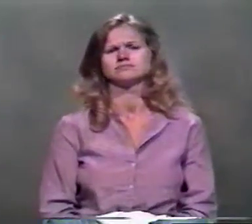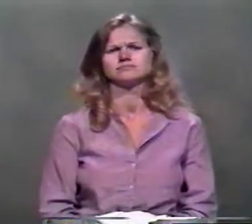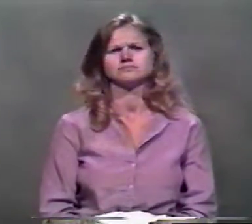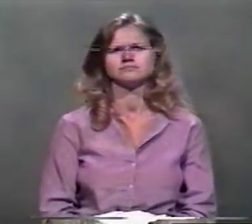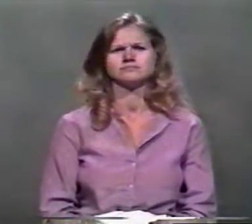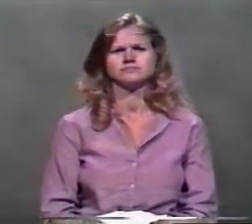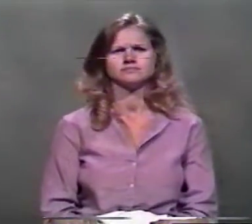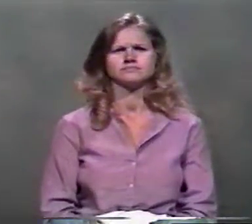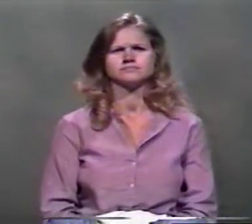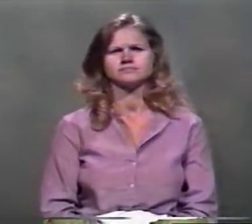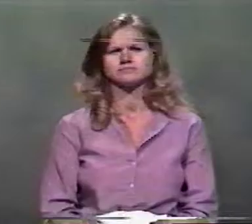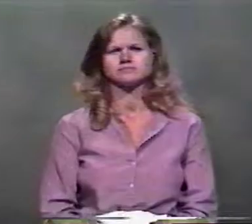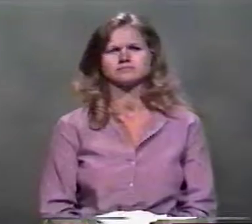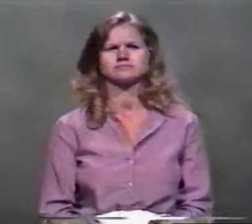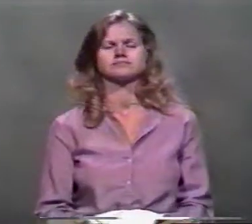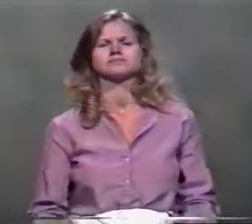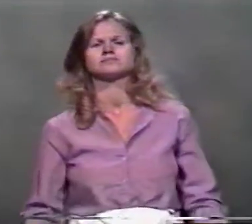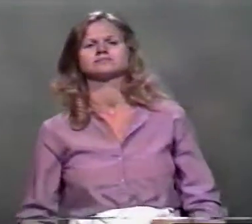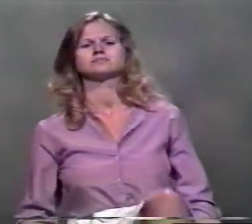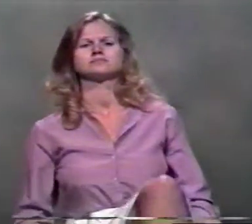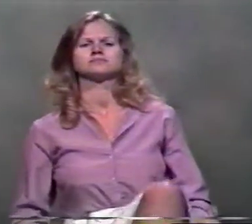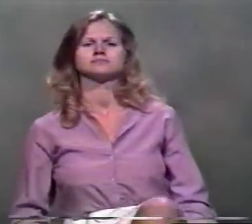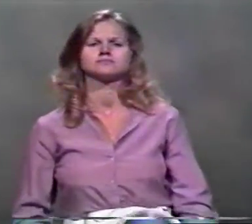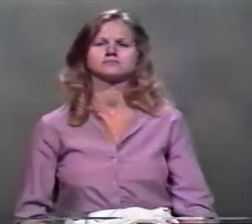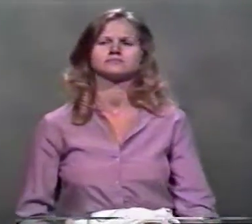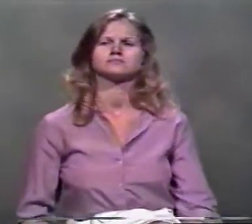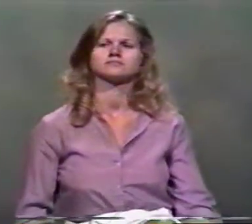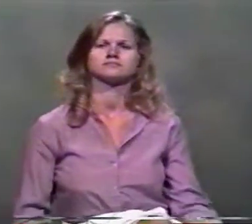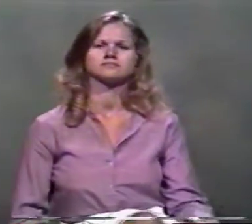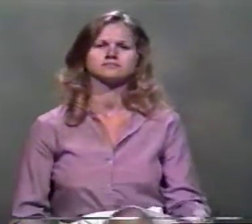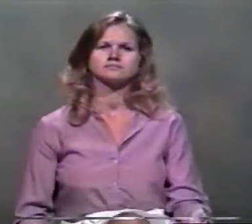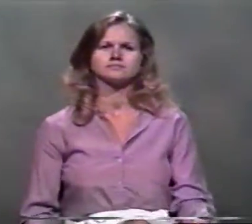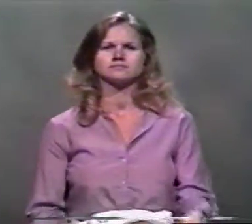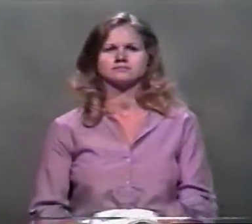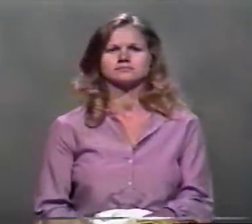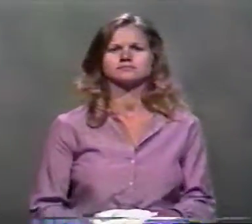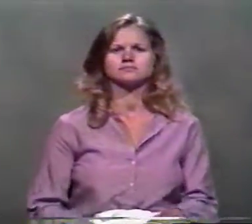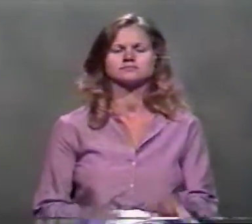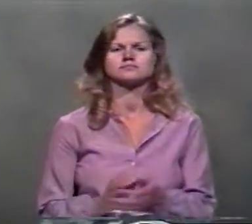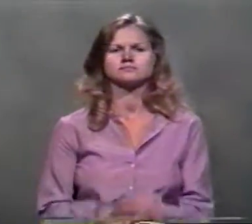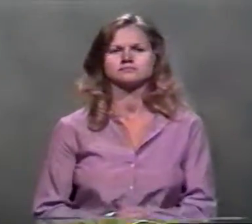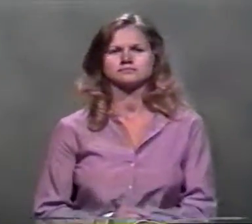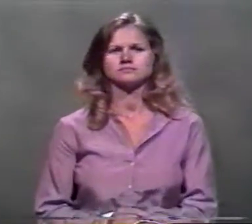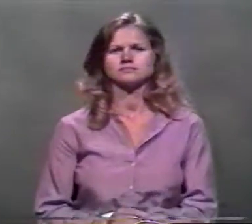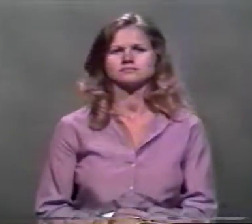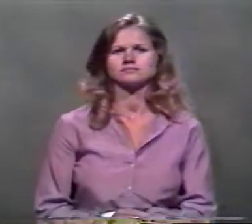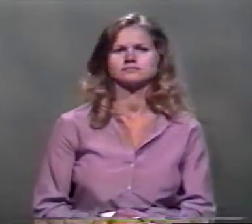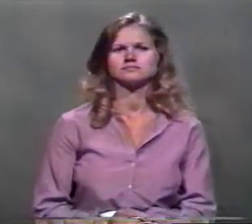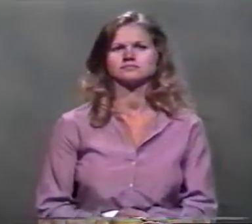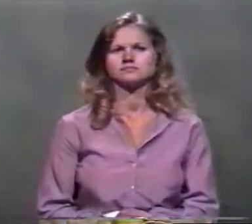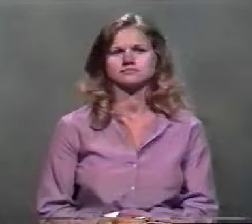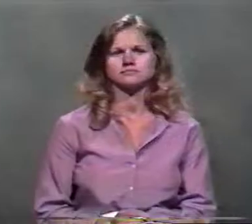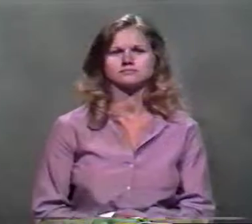I don't understand. Pay attention to the fact that in addition to the signs not and understand, there is also a side-to-side head shake.